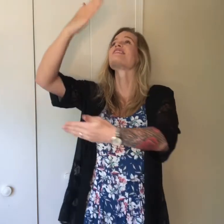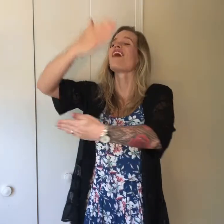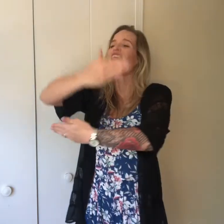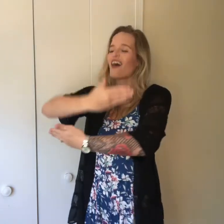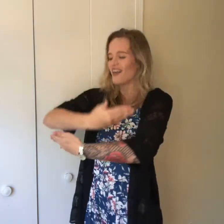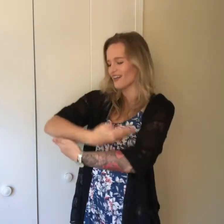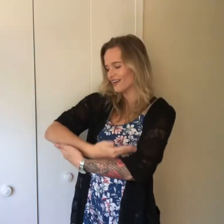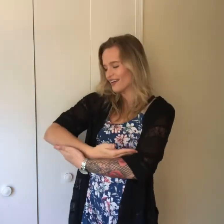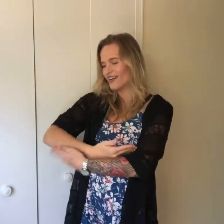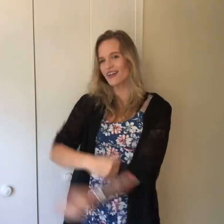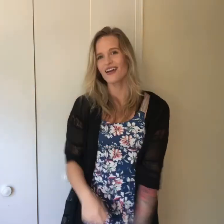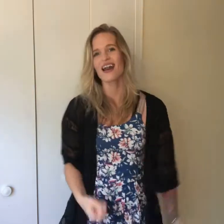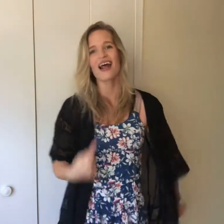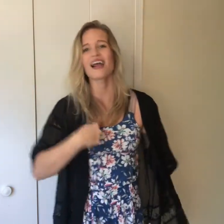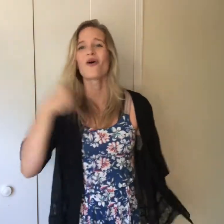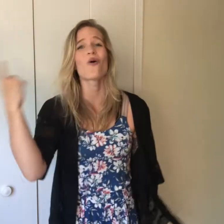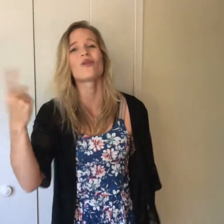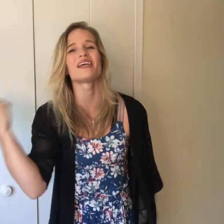sun. I can only